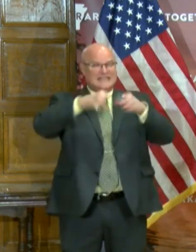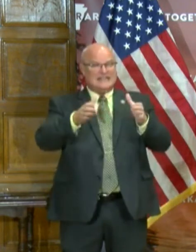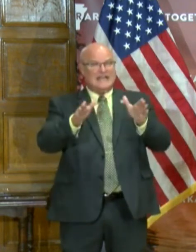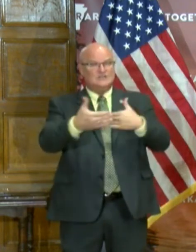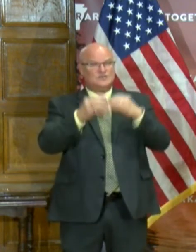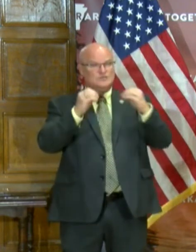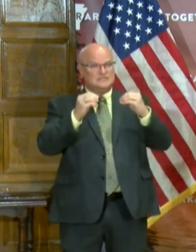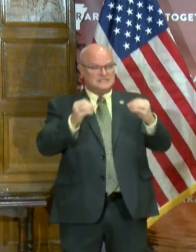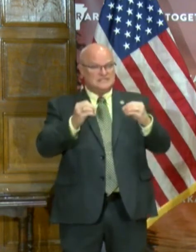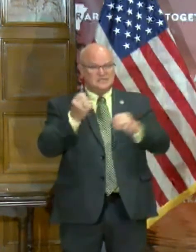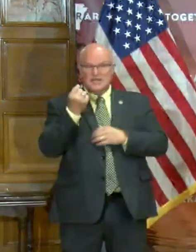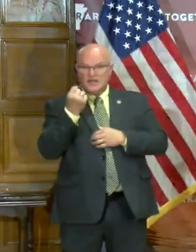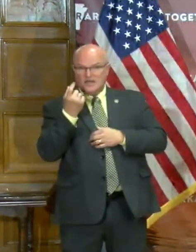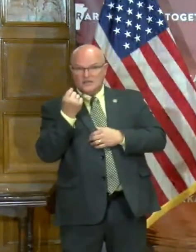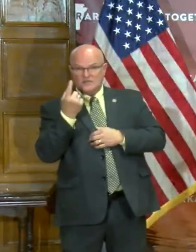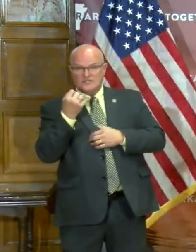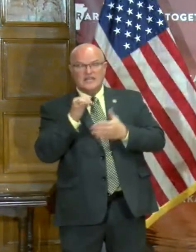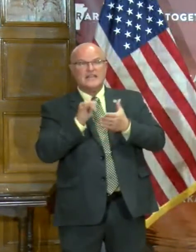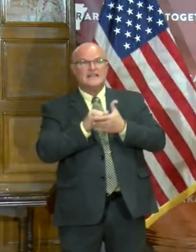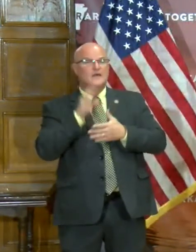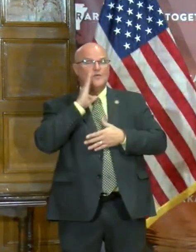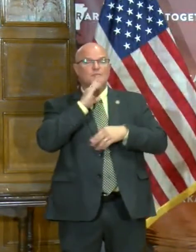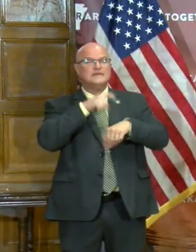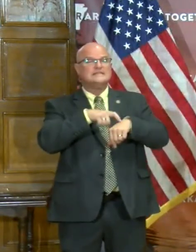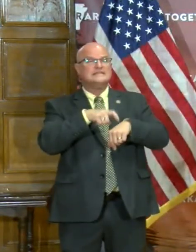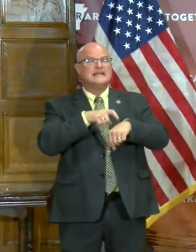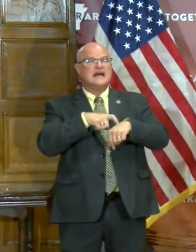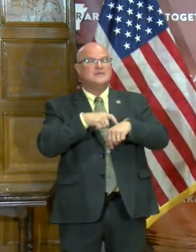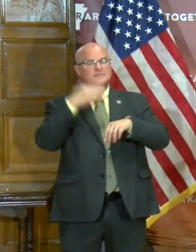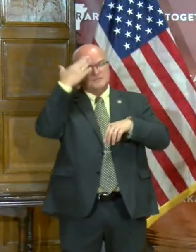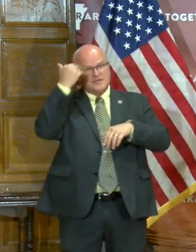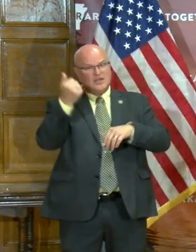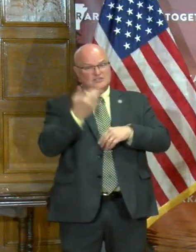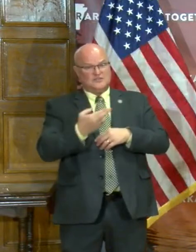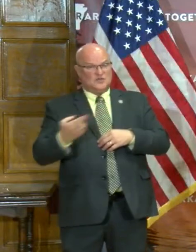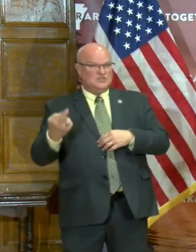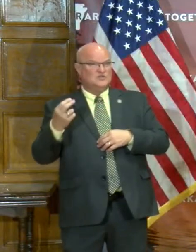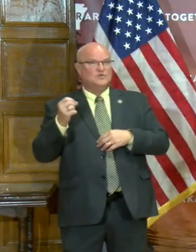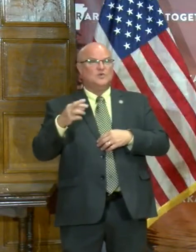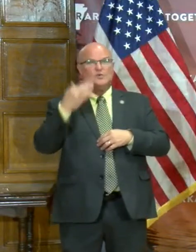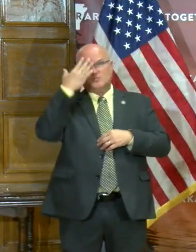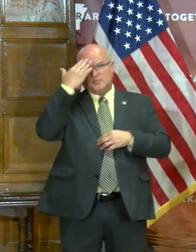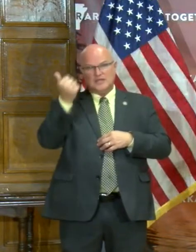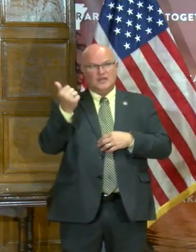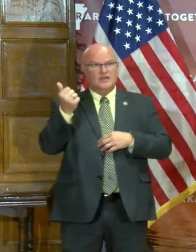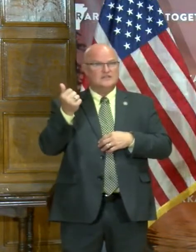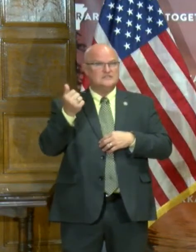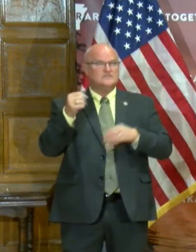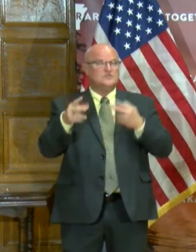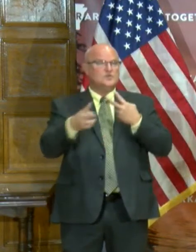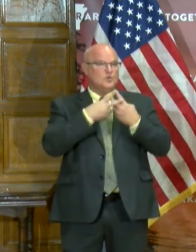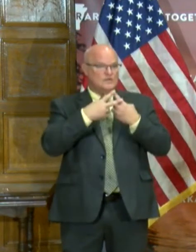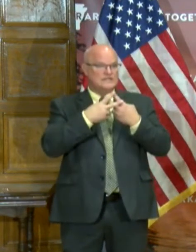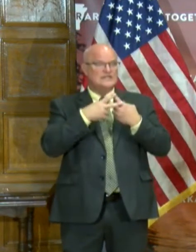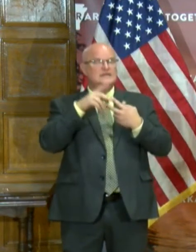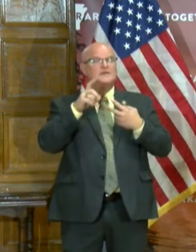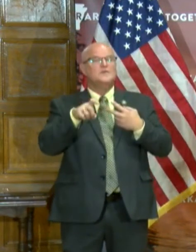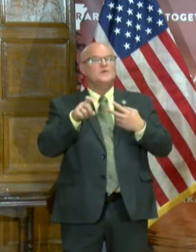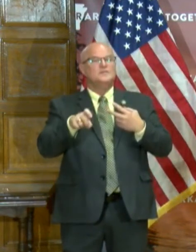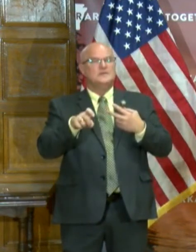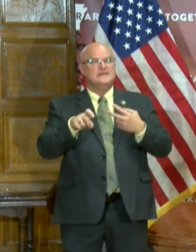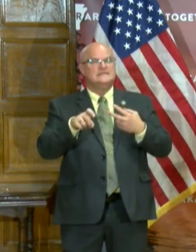classroom, understanding that there will be times that because of resources or because of quarantines that we have to